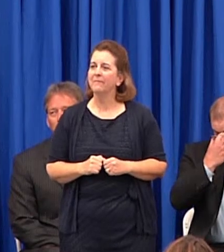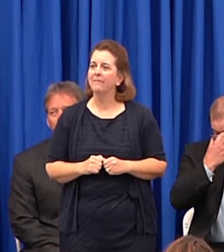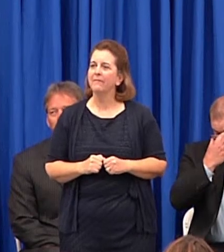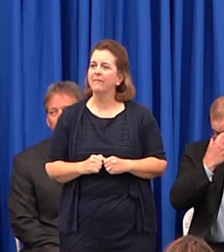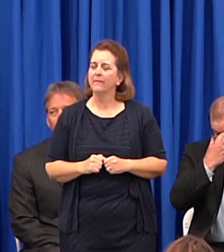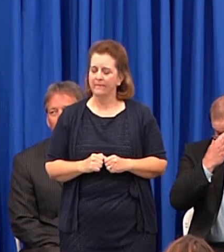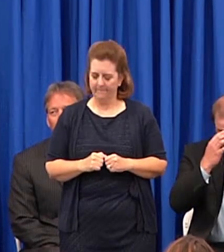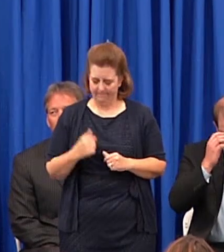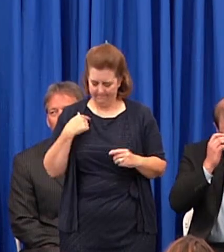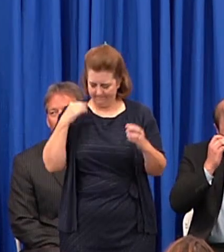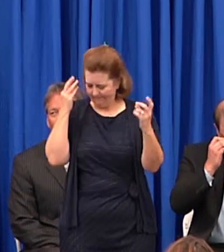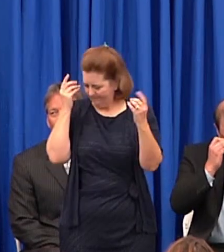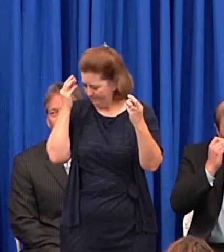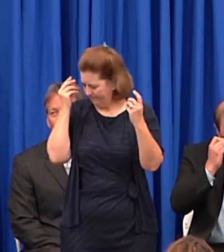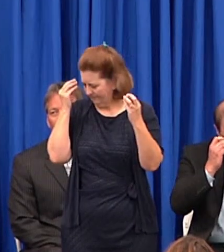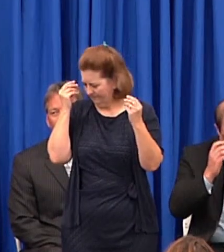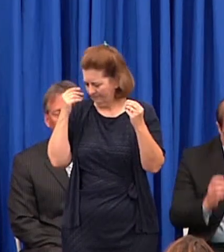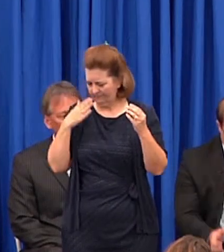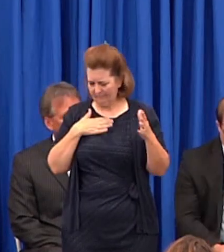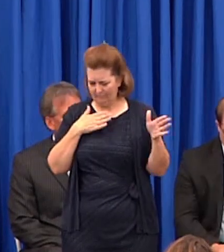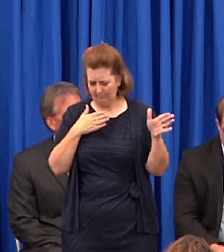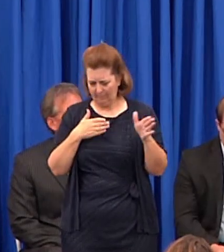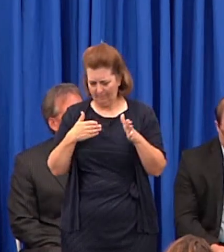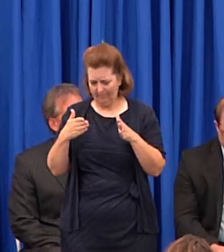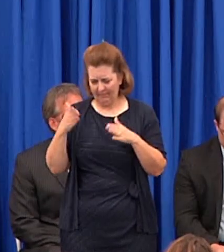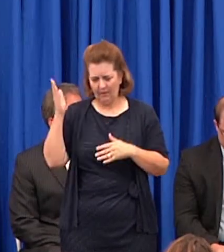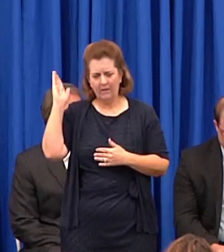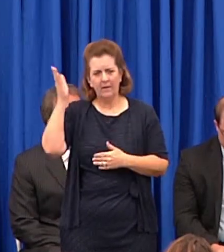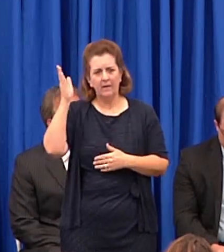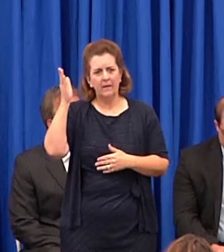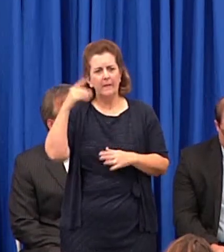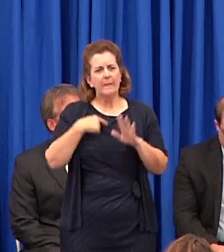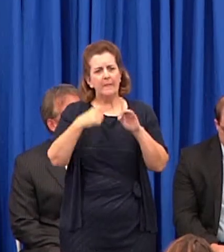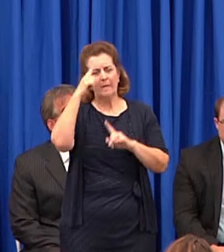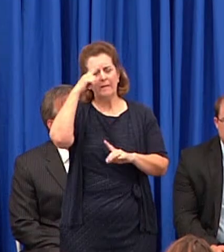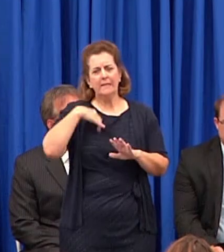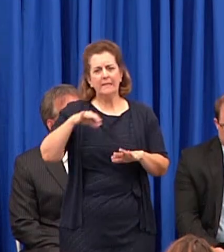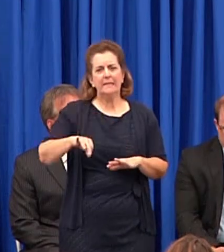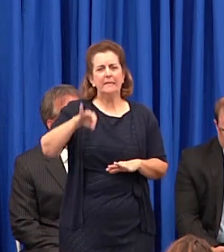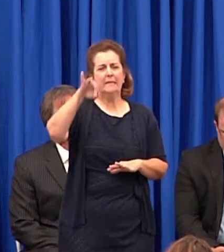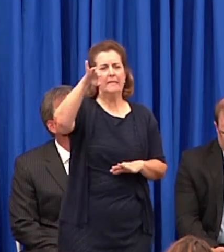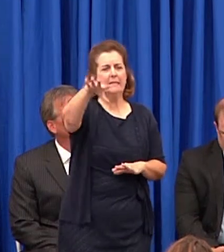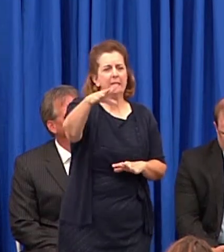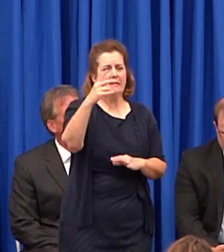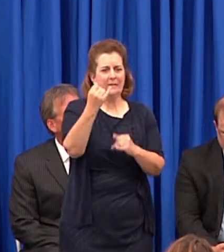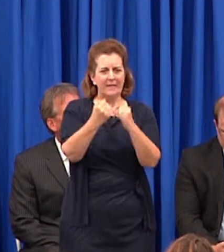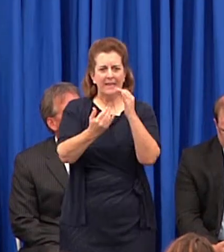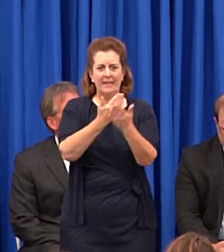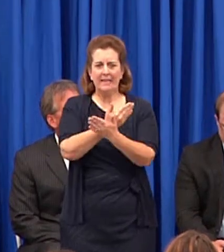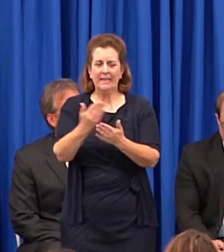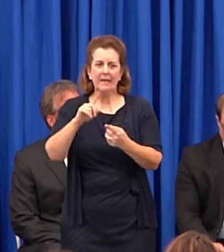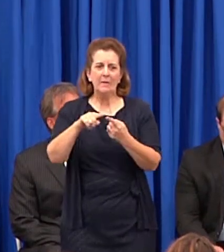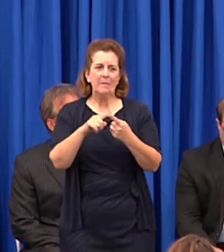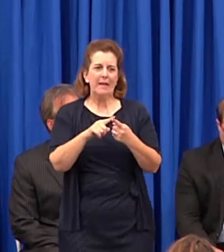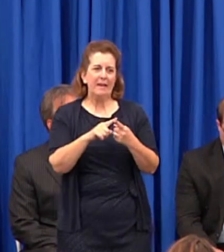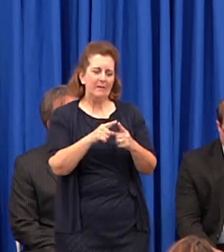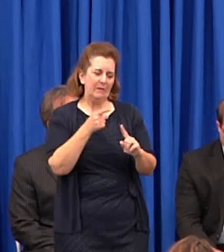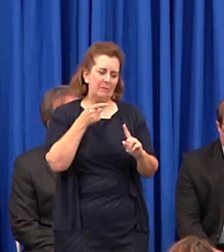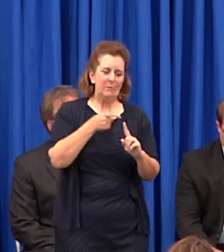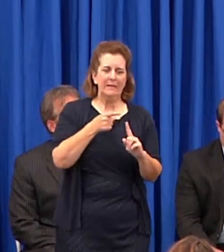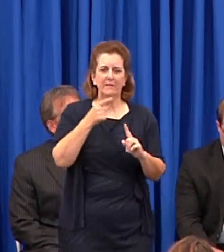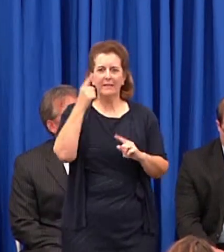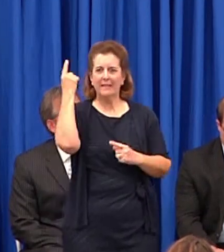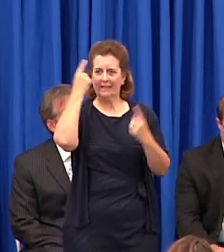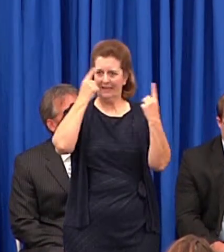As I thought about what I wanted to share with you today, I thought it might help to give you one last tip about critical thinking. And the best way I could do that was to give